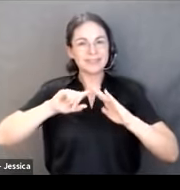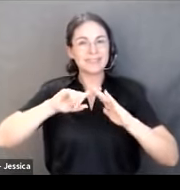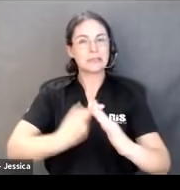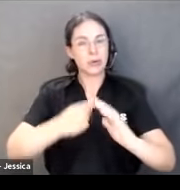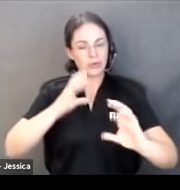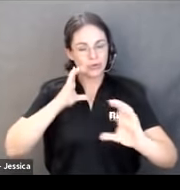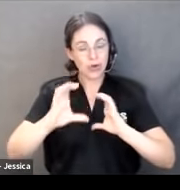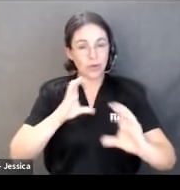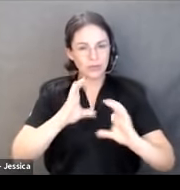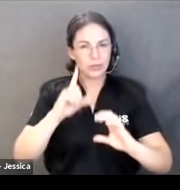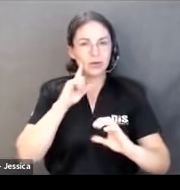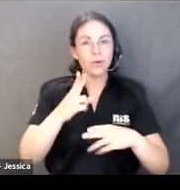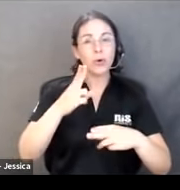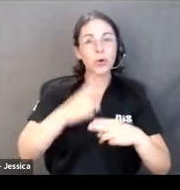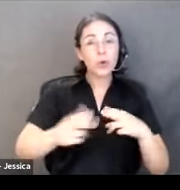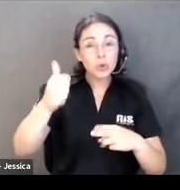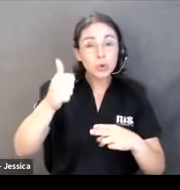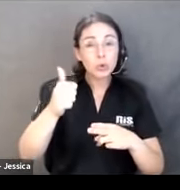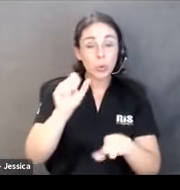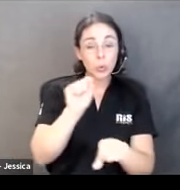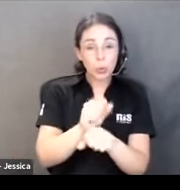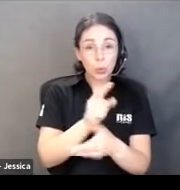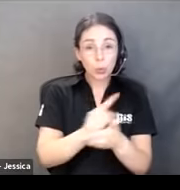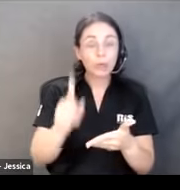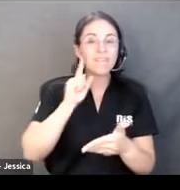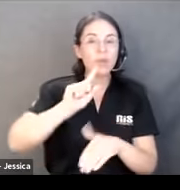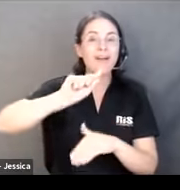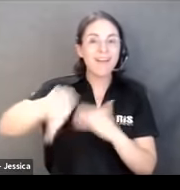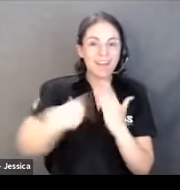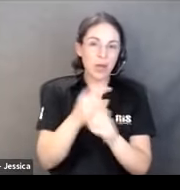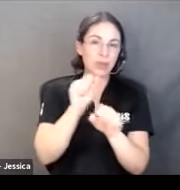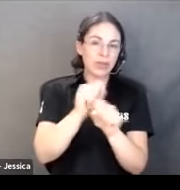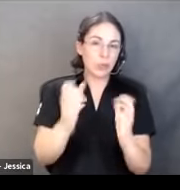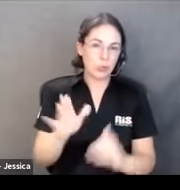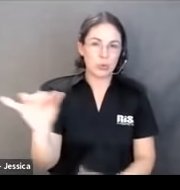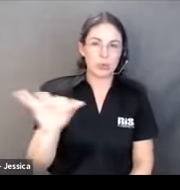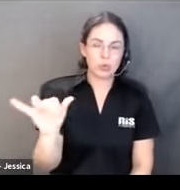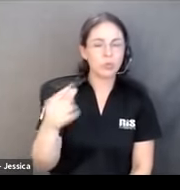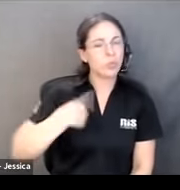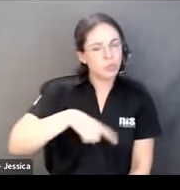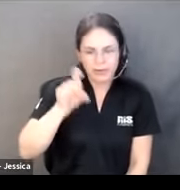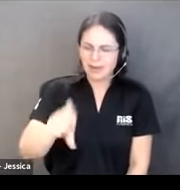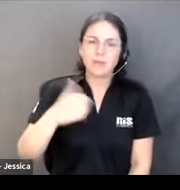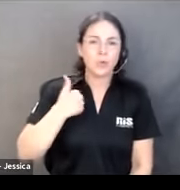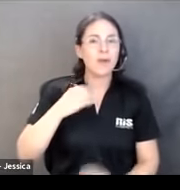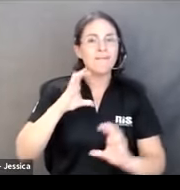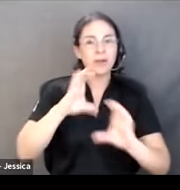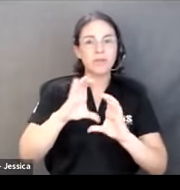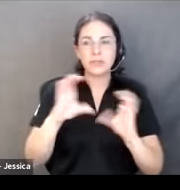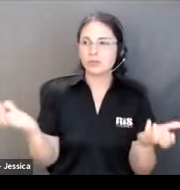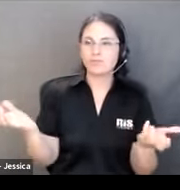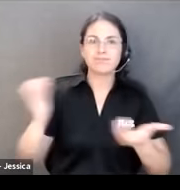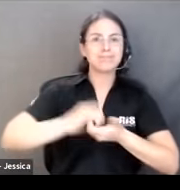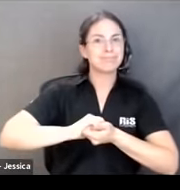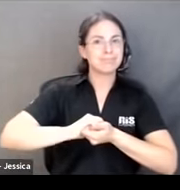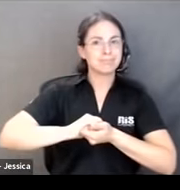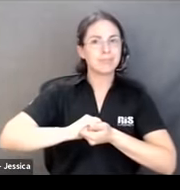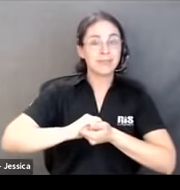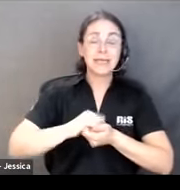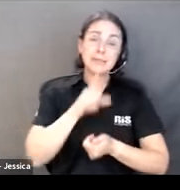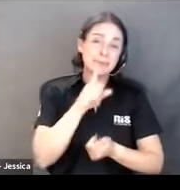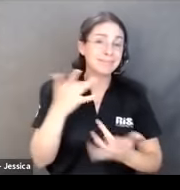for hourly workers as well. I believe that we need to be having these conversations in tandem. It's